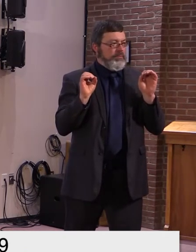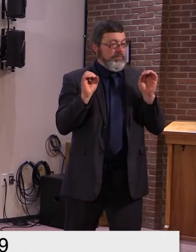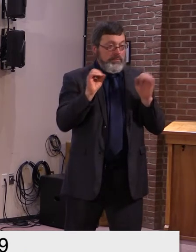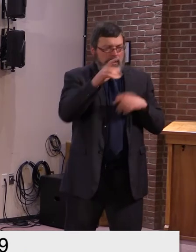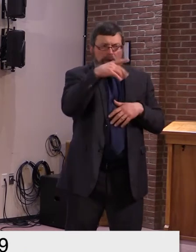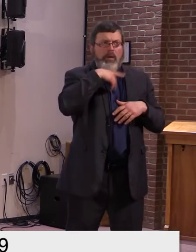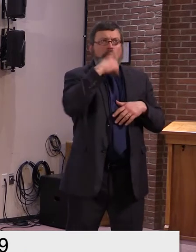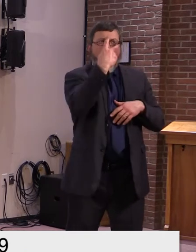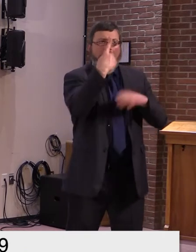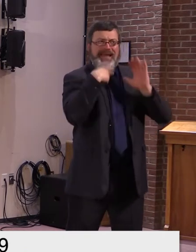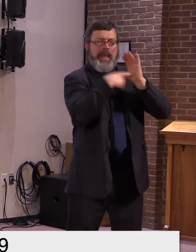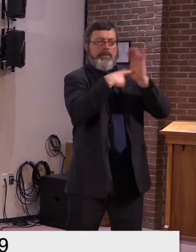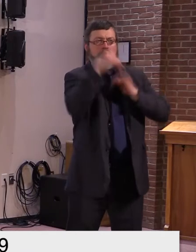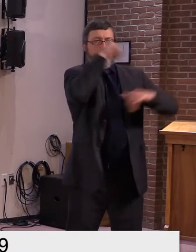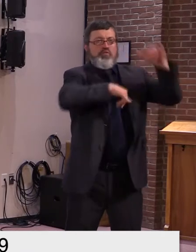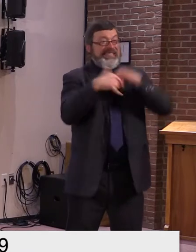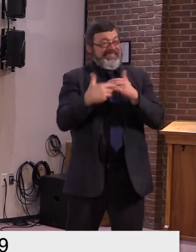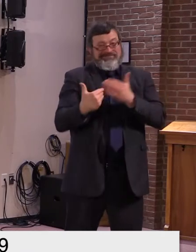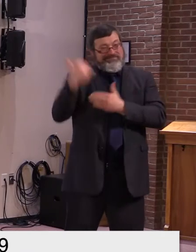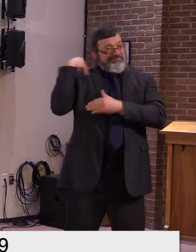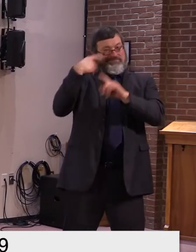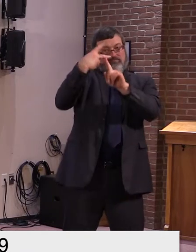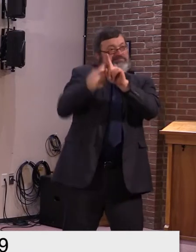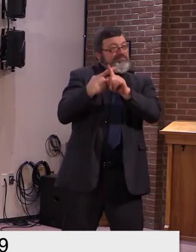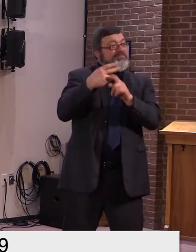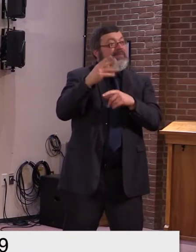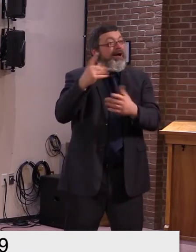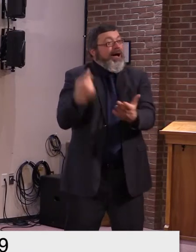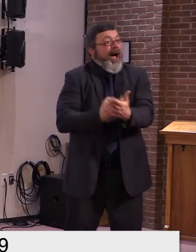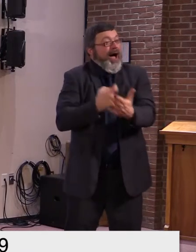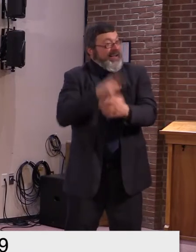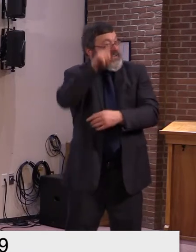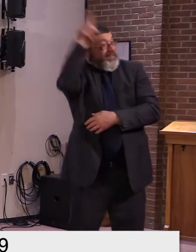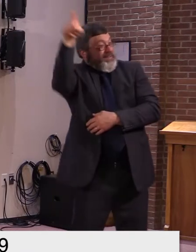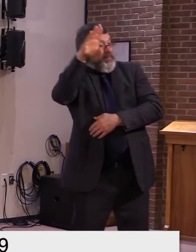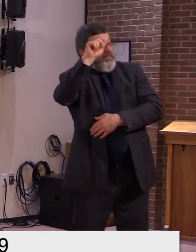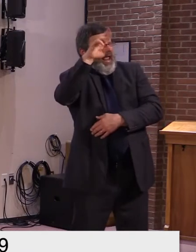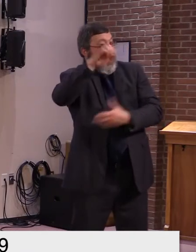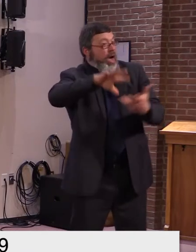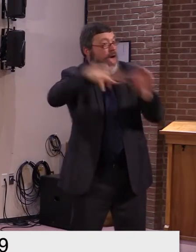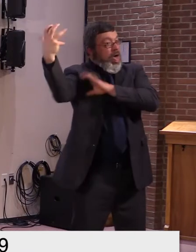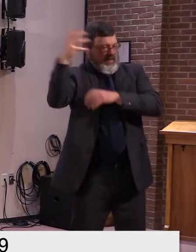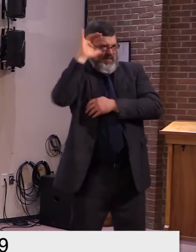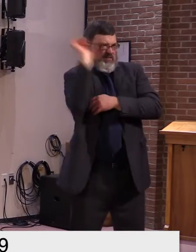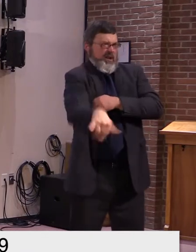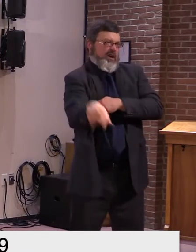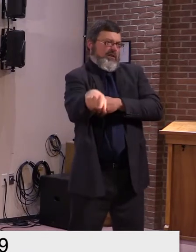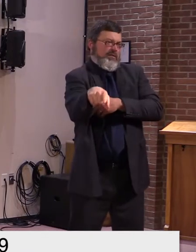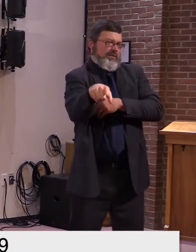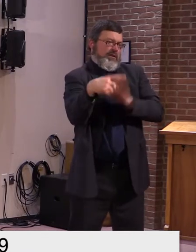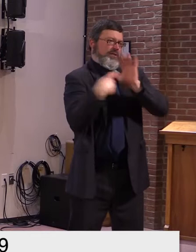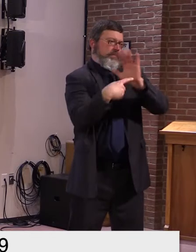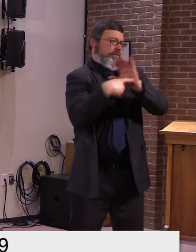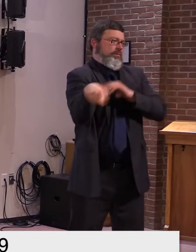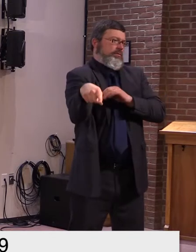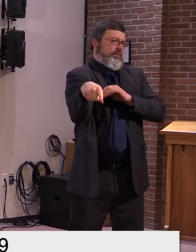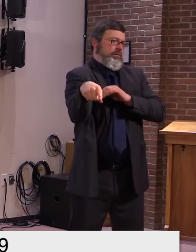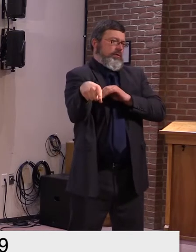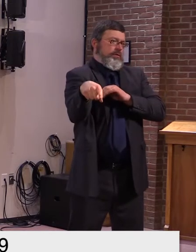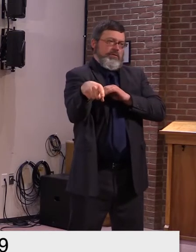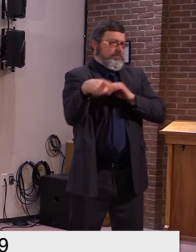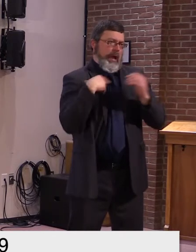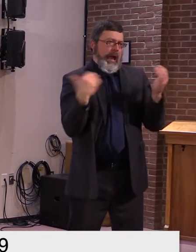This outdoor recreation guidance can be found under section 4.1 of ACCD's WorkSafe guidance.